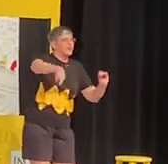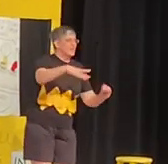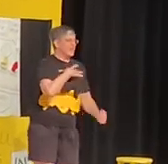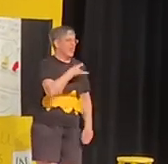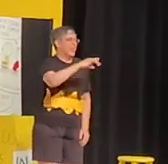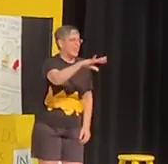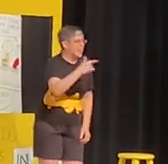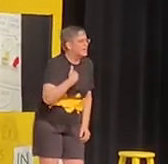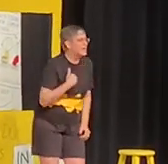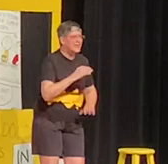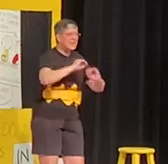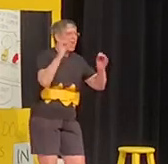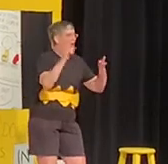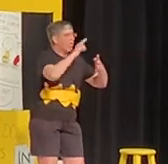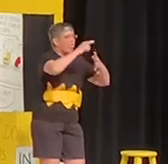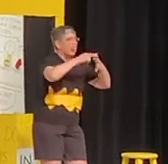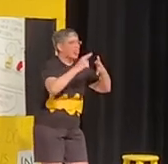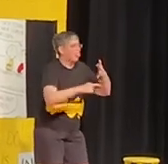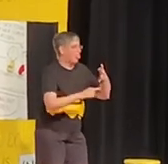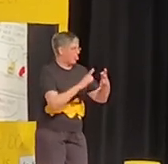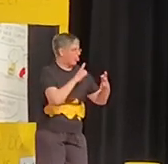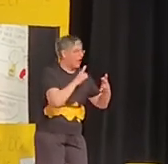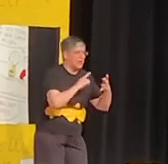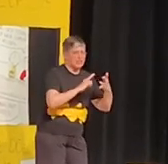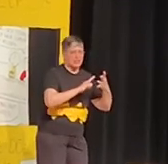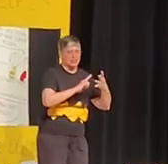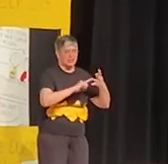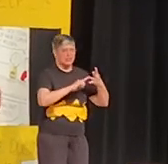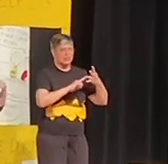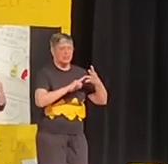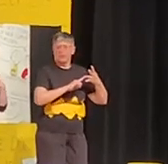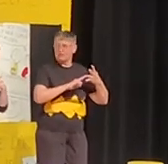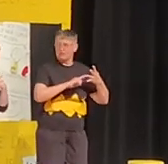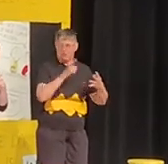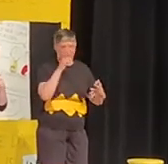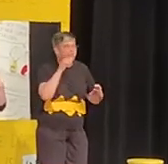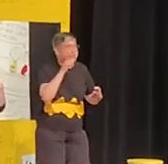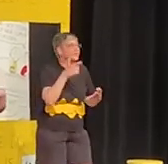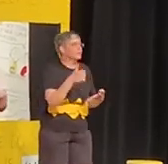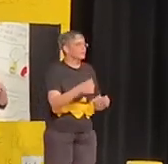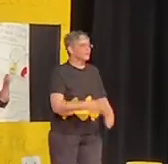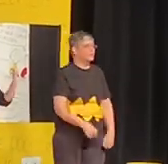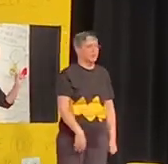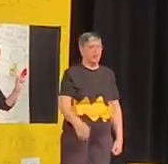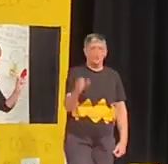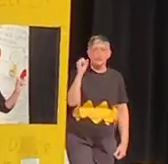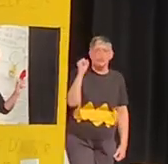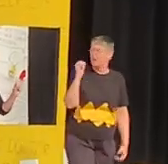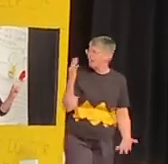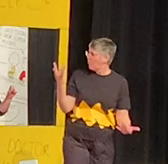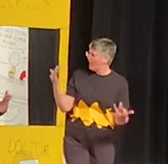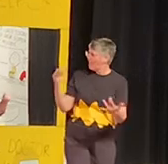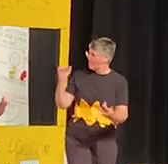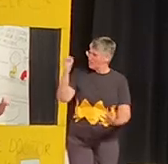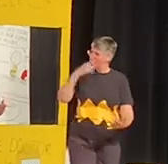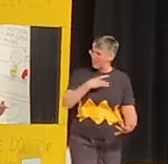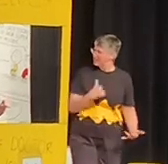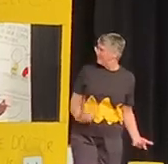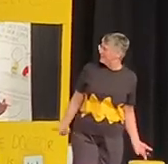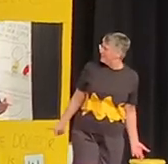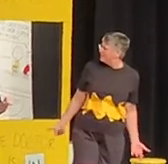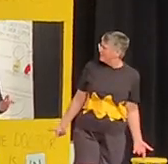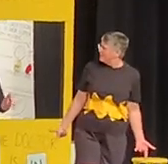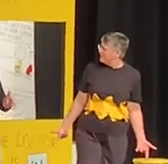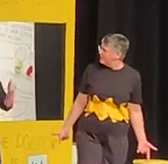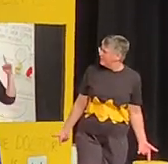likes me, not Rita or Shermie or Linus or Schroeder. Or Lucy. Or Snoopy. Hey, wait a minute, Snoopy likes